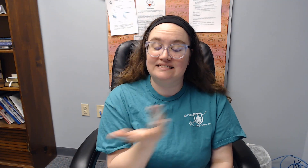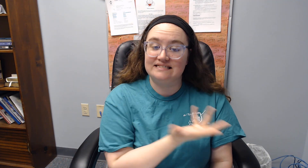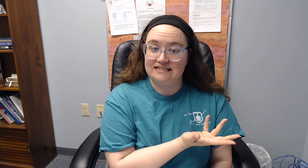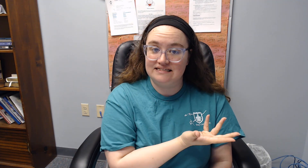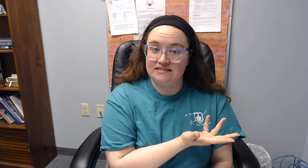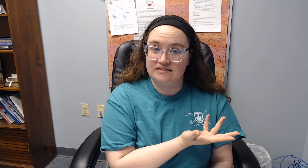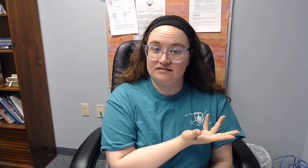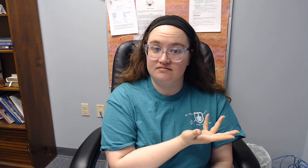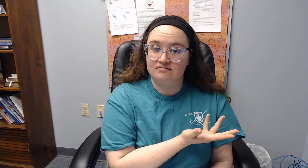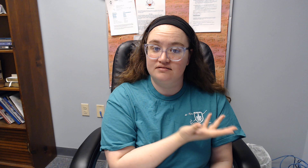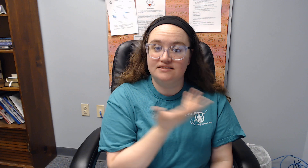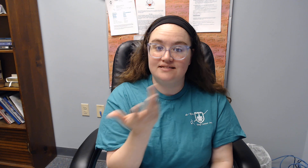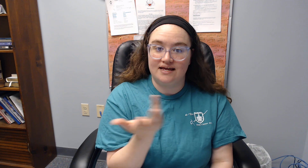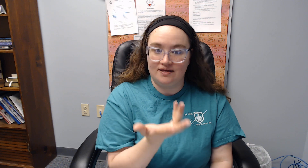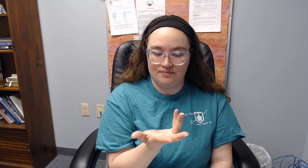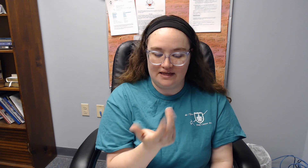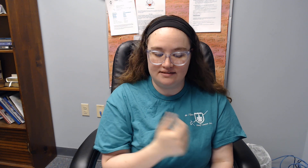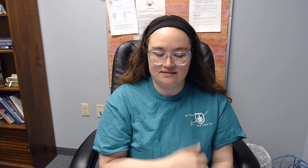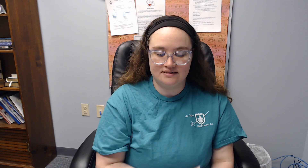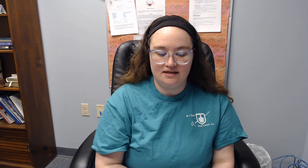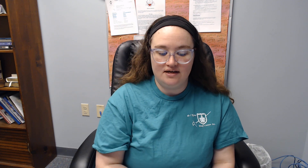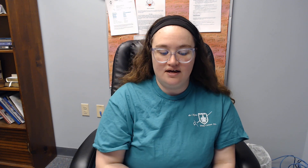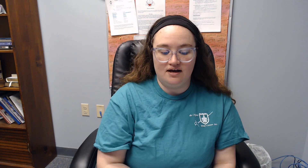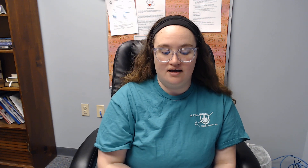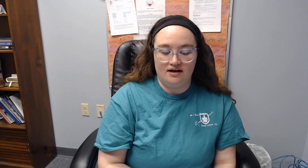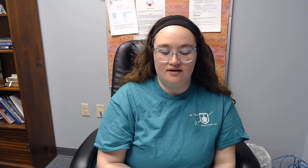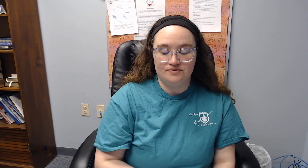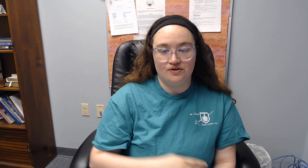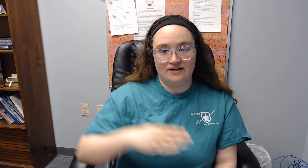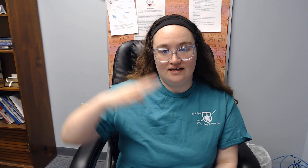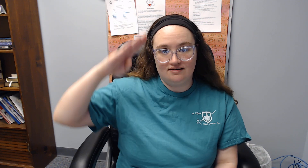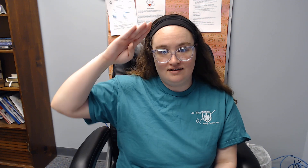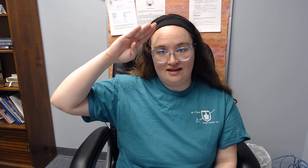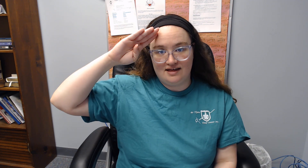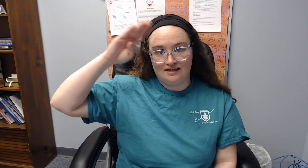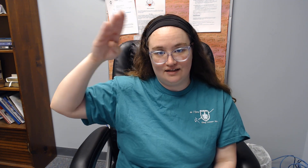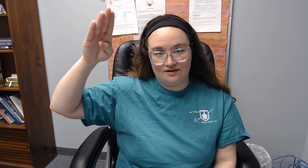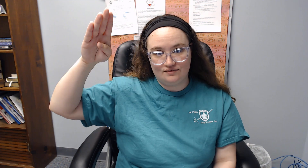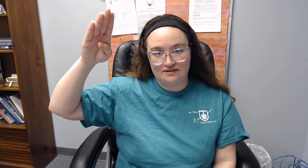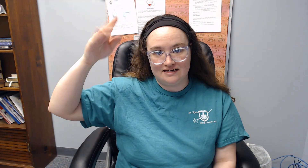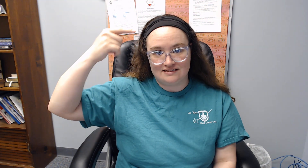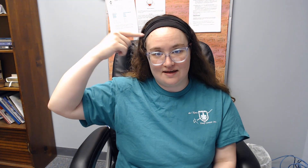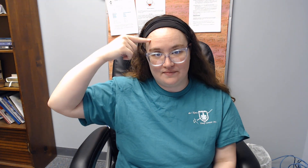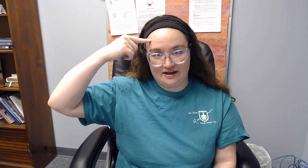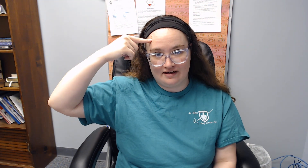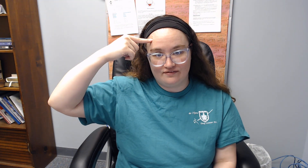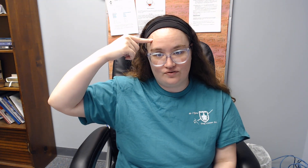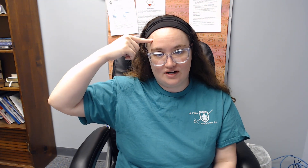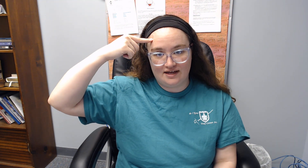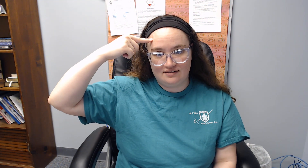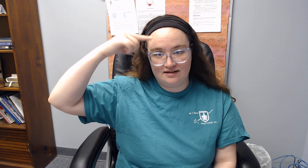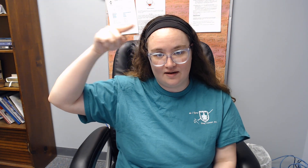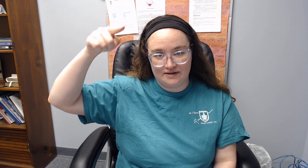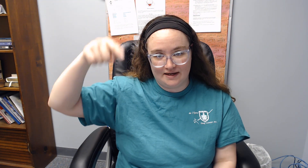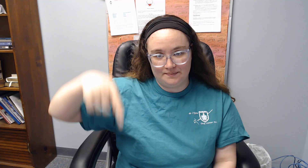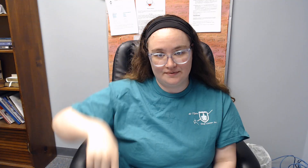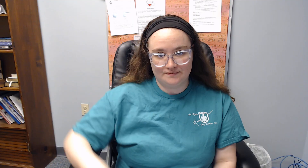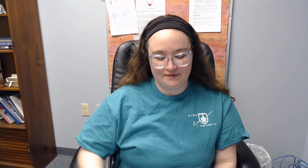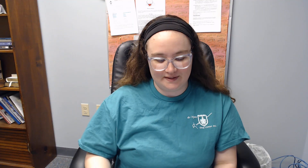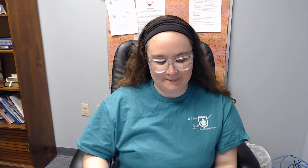this taking place. So again, hello is at my forehead coming up, okay?